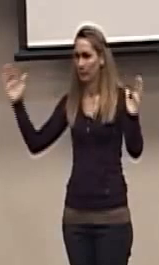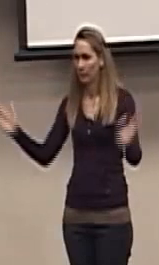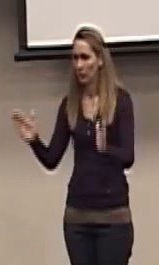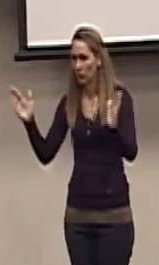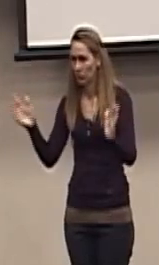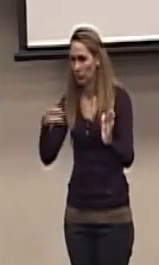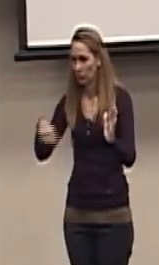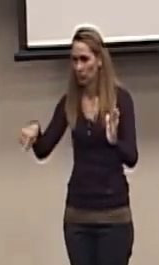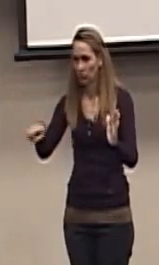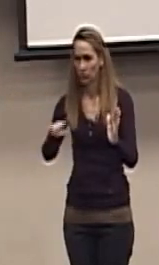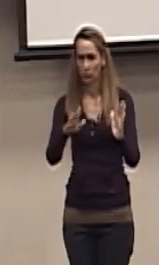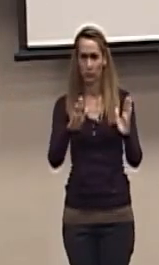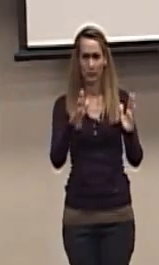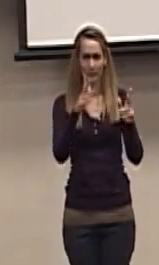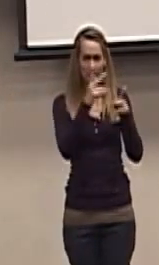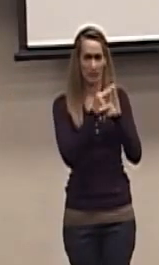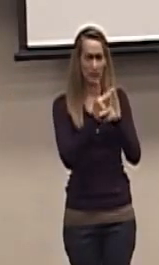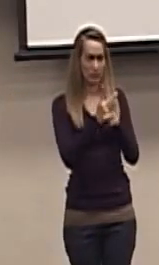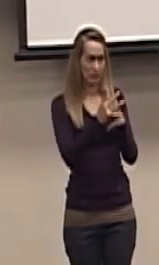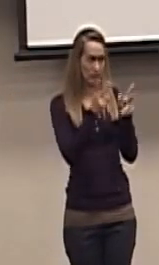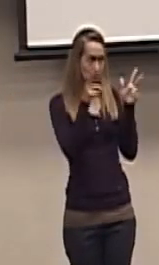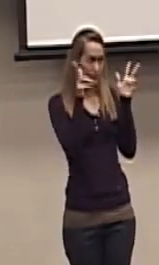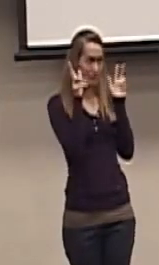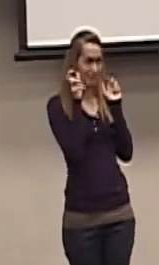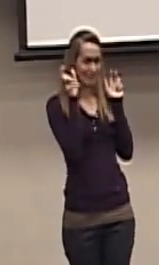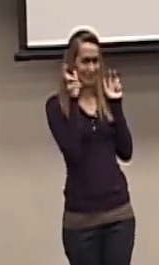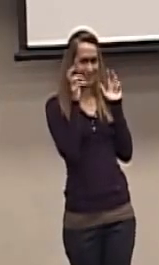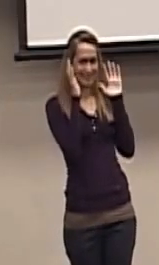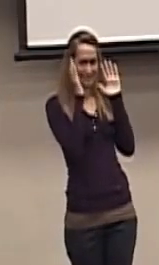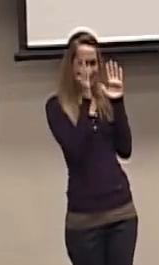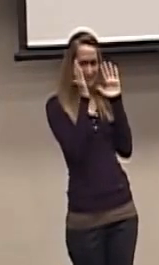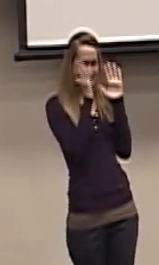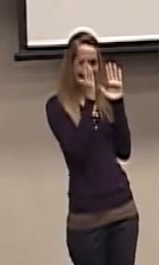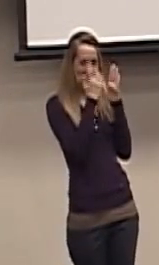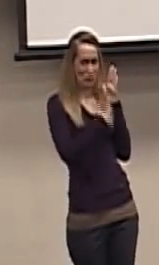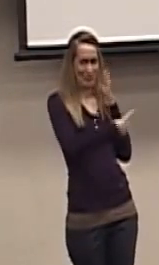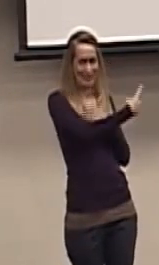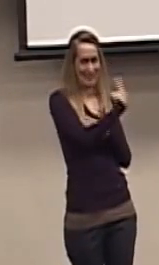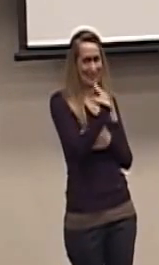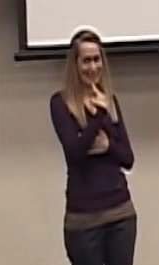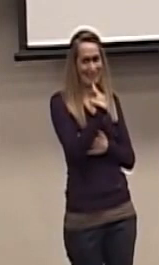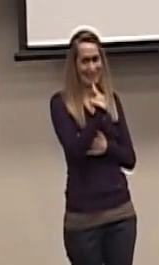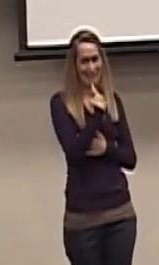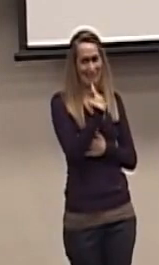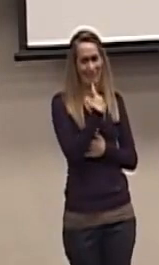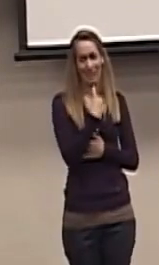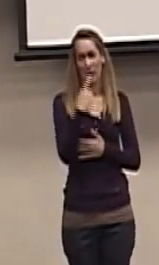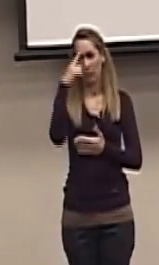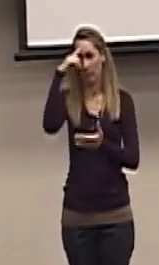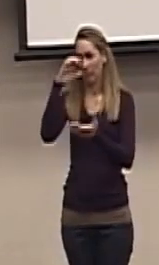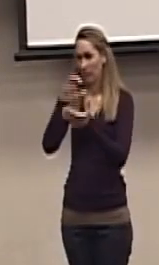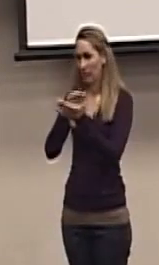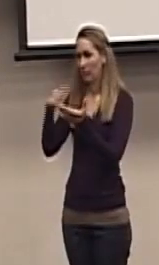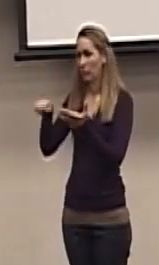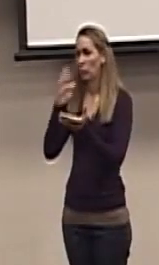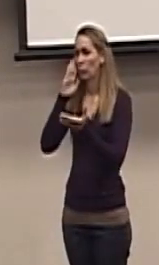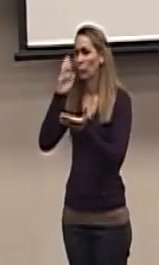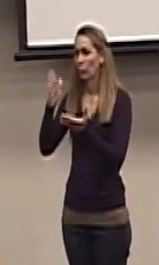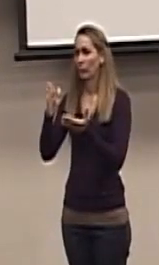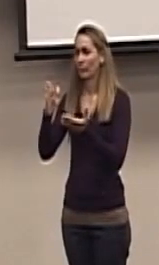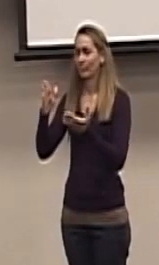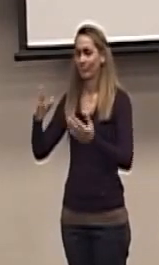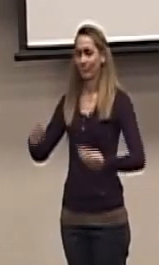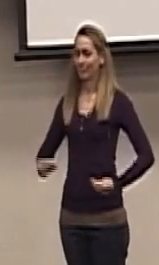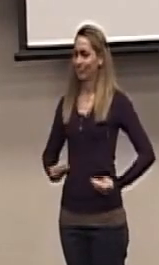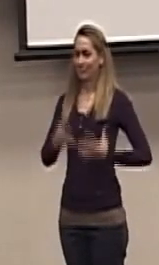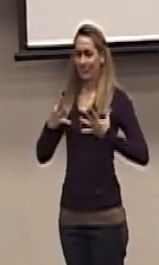listen attentively to what our brother has to say, and I really believe that you are going to be encouraged by what you hear.